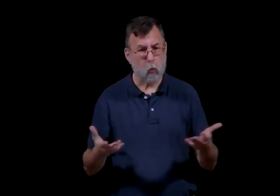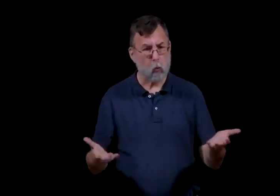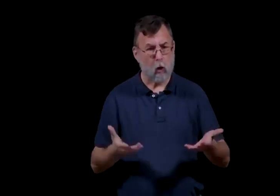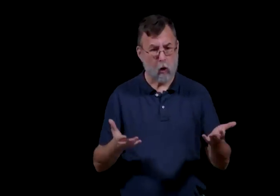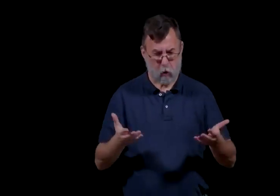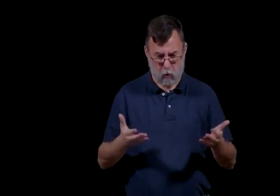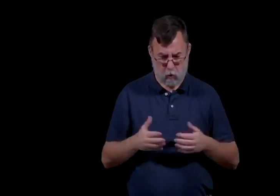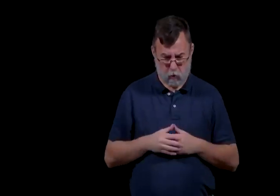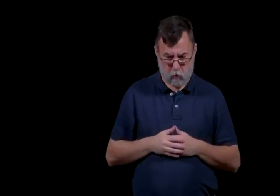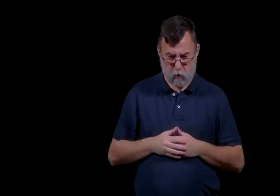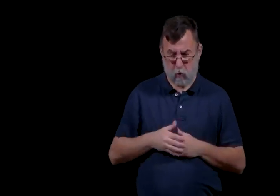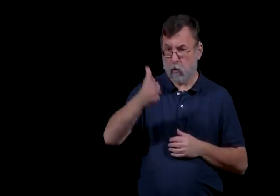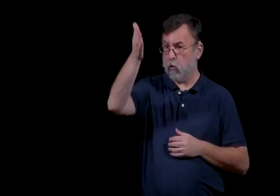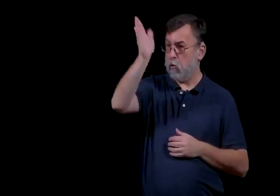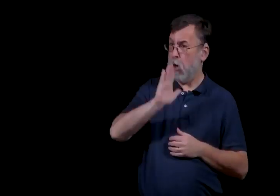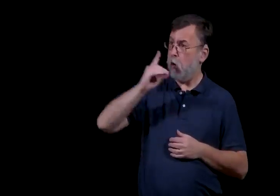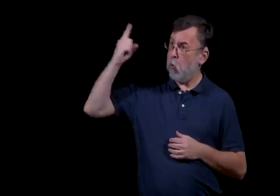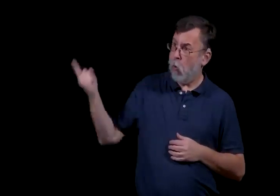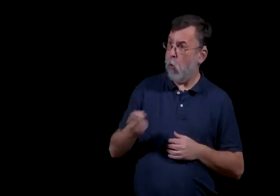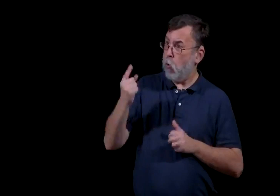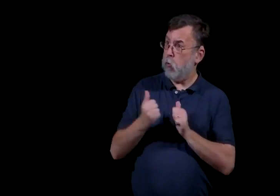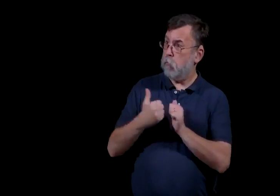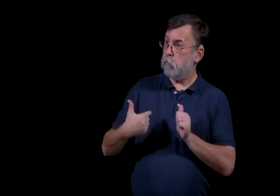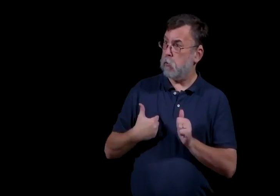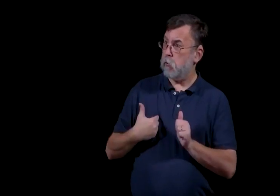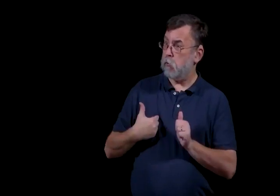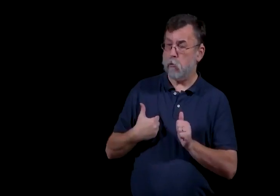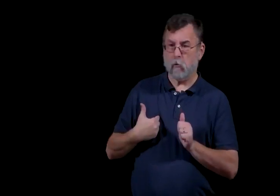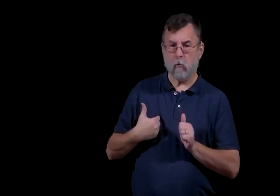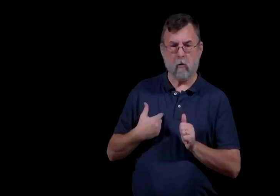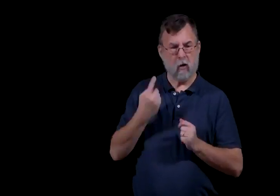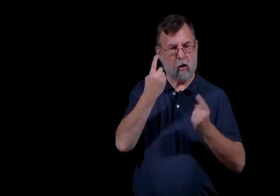And we can be sure of that God is always with us